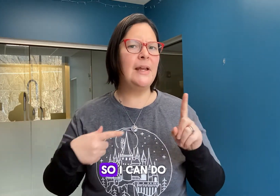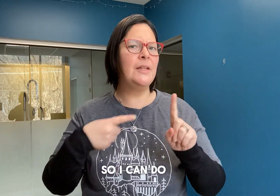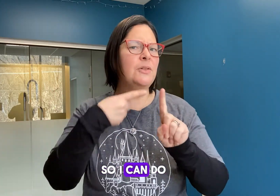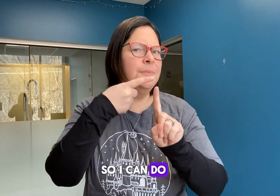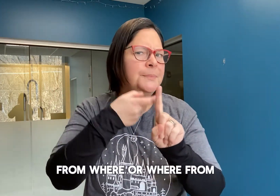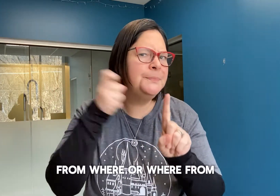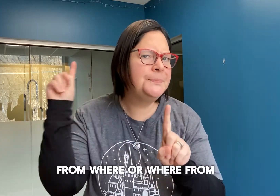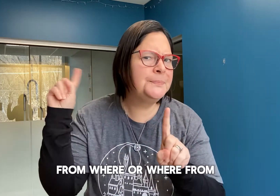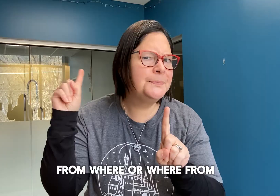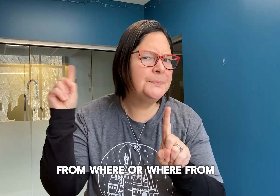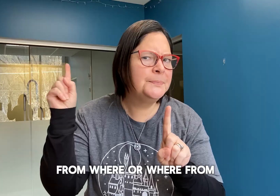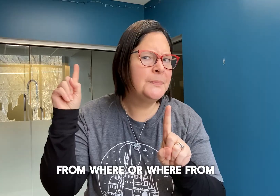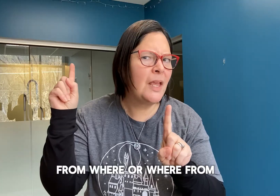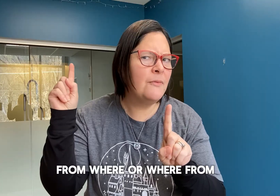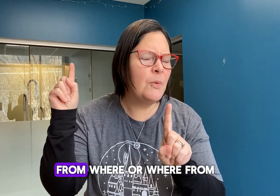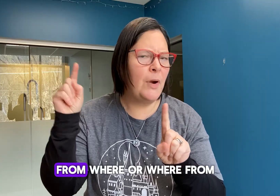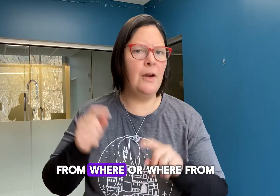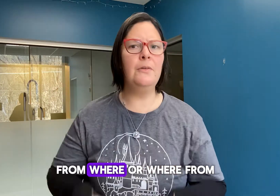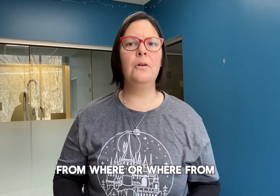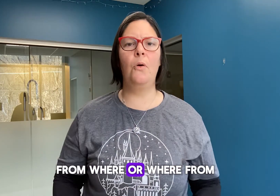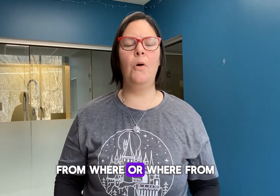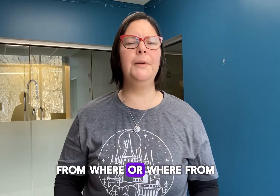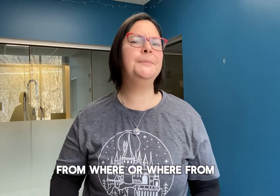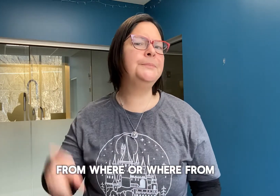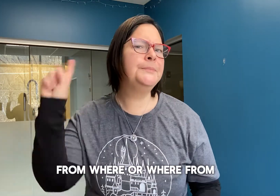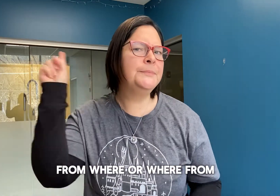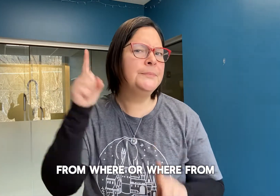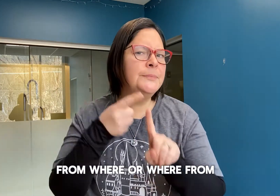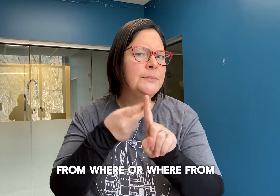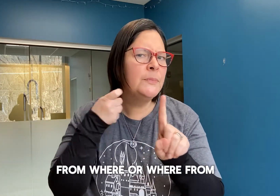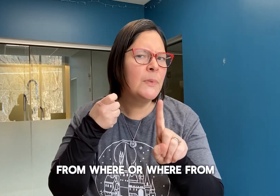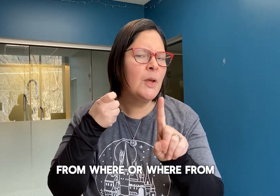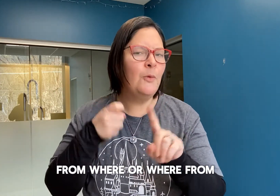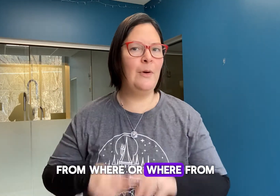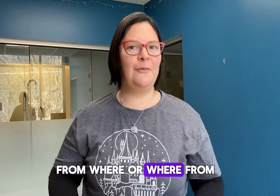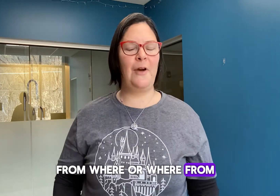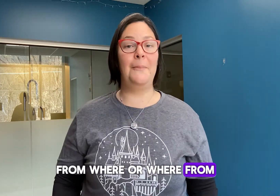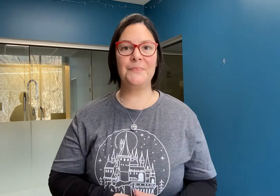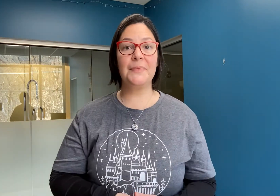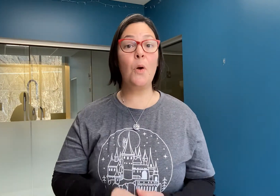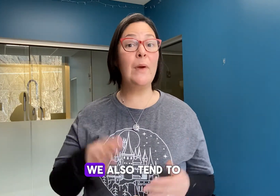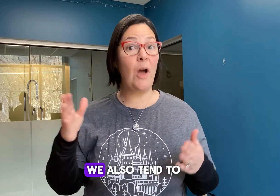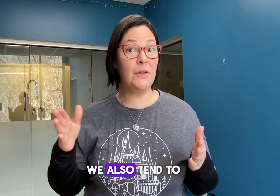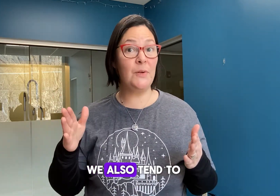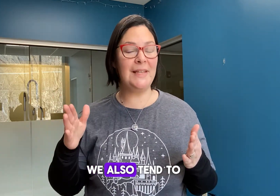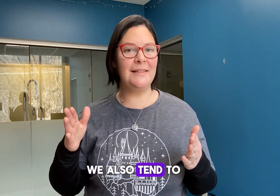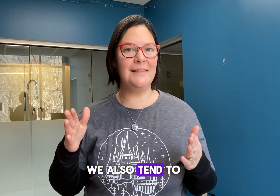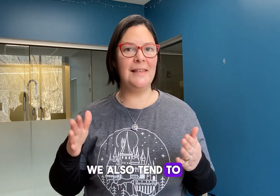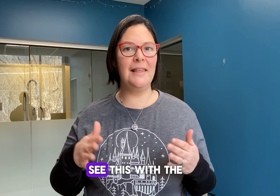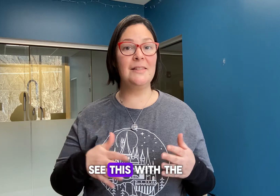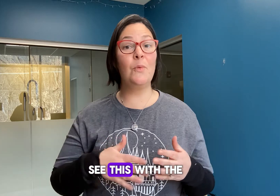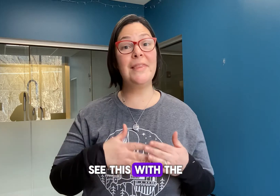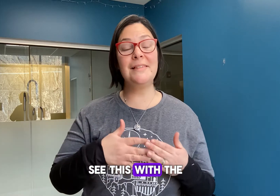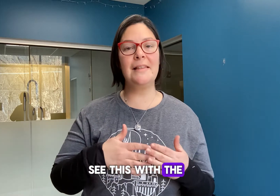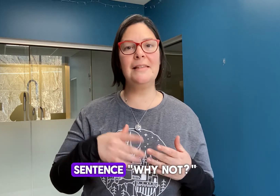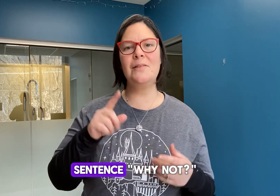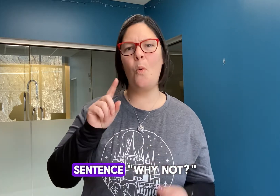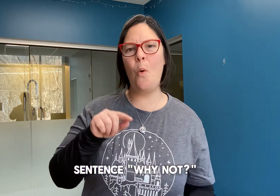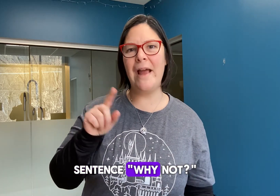do from where or where from. We also tend to see this with the sentence, why